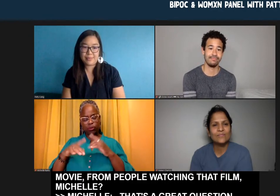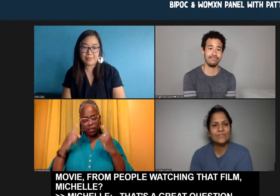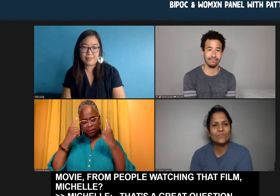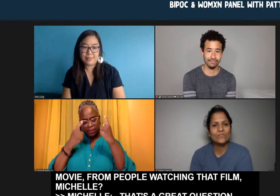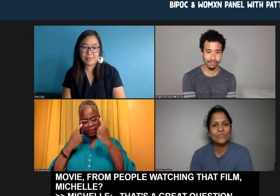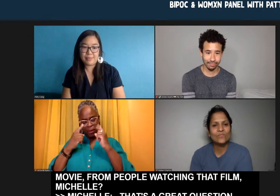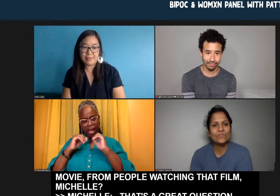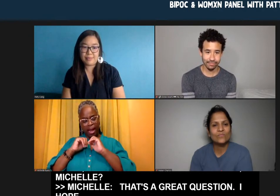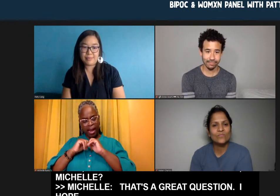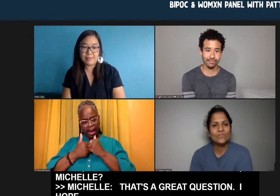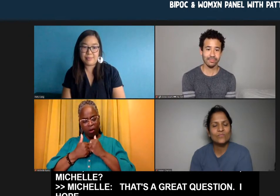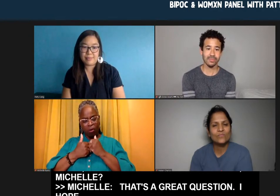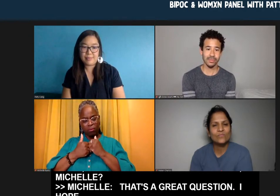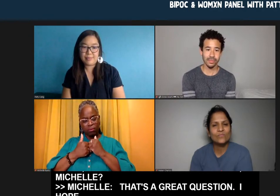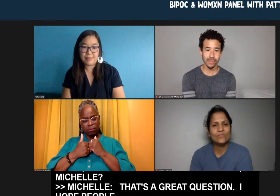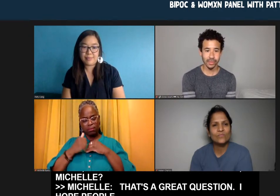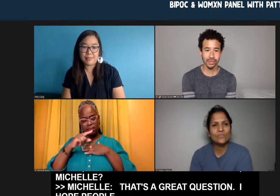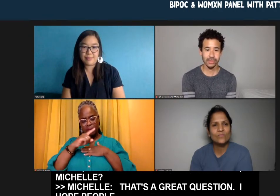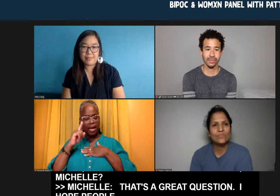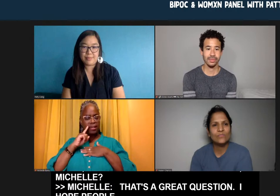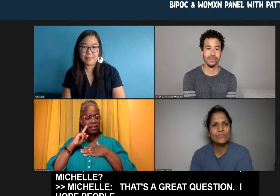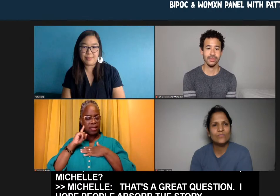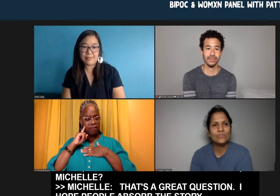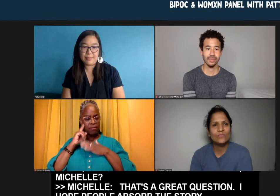story and think about